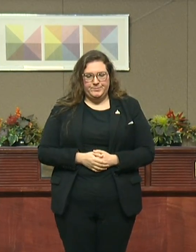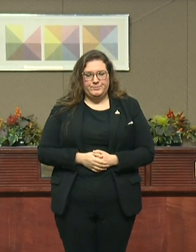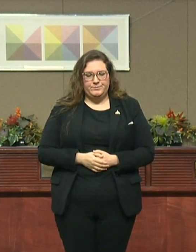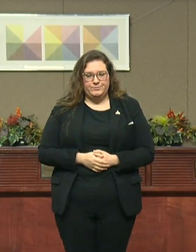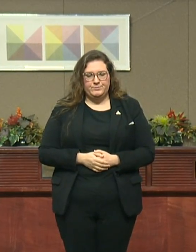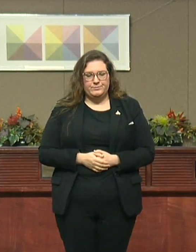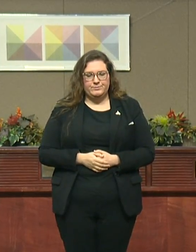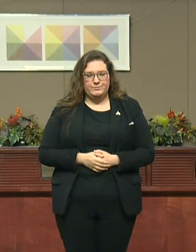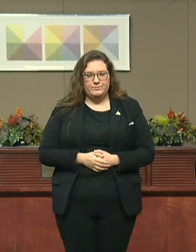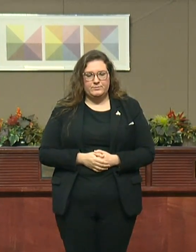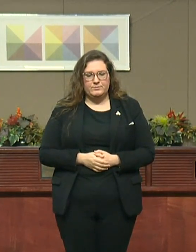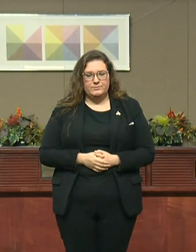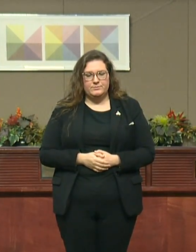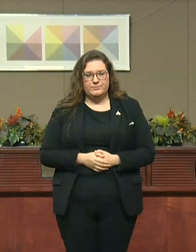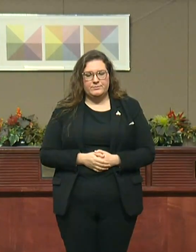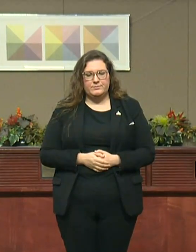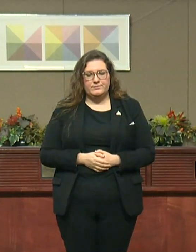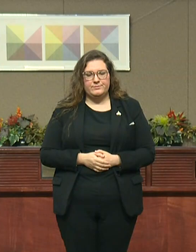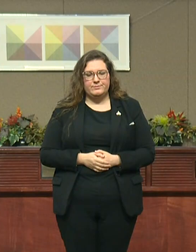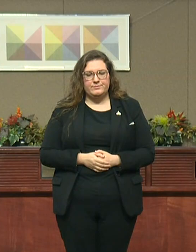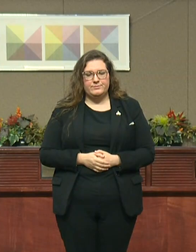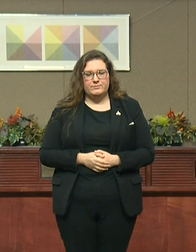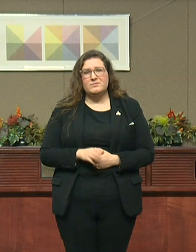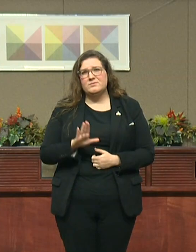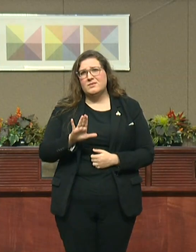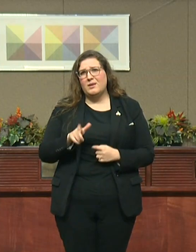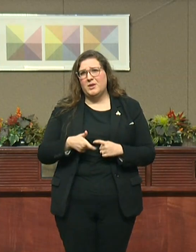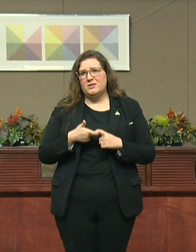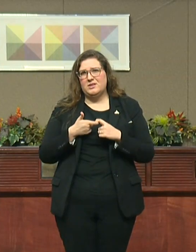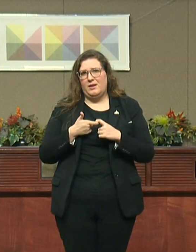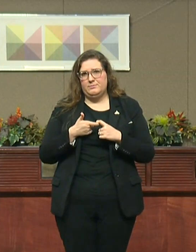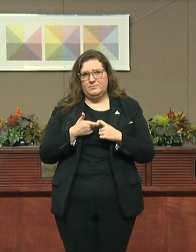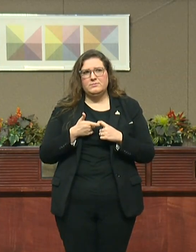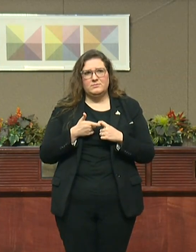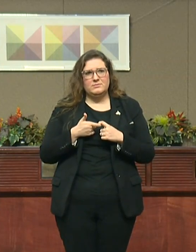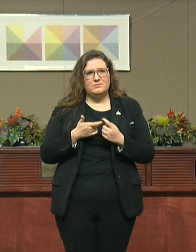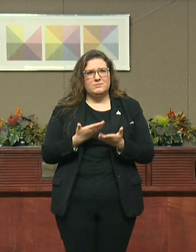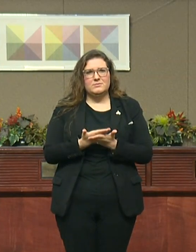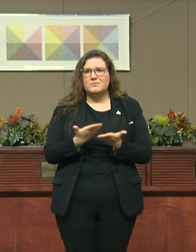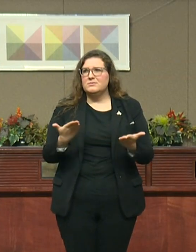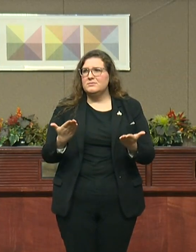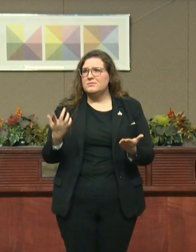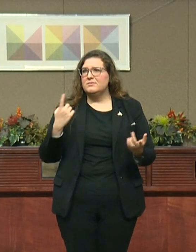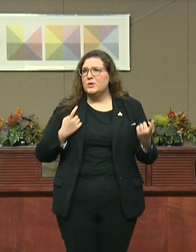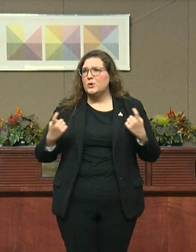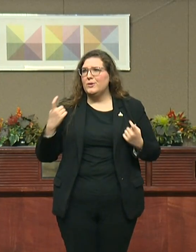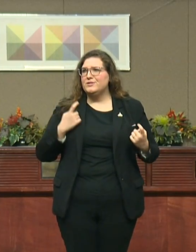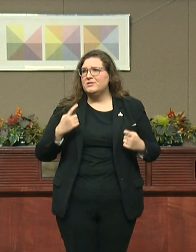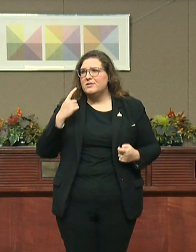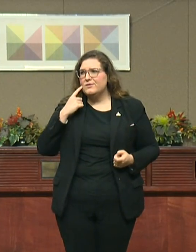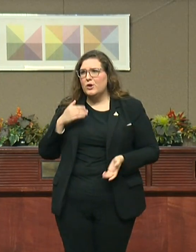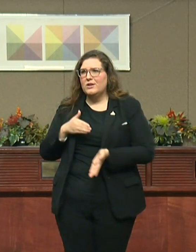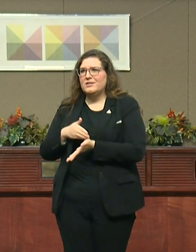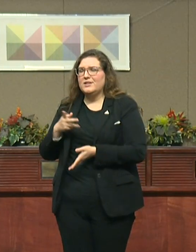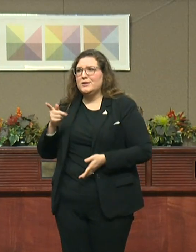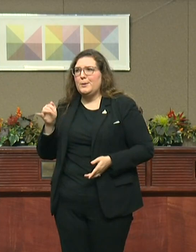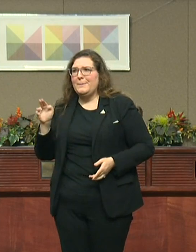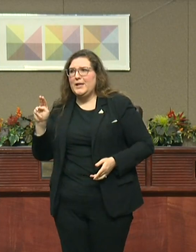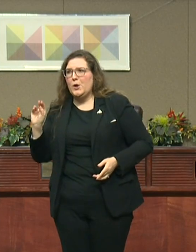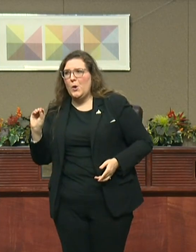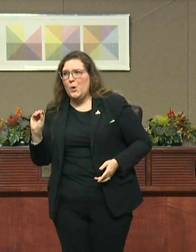with that, let me stop. I'm gonna open it up for questions of Dr. Pino and myself at this time,